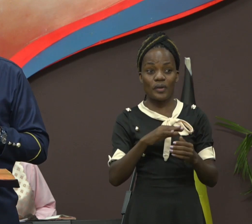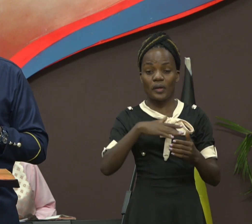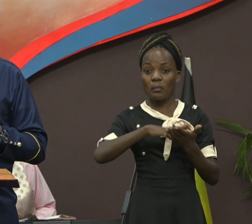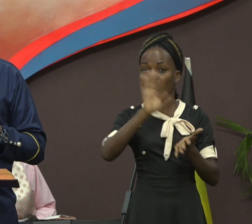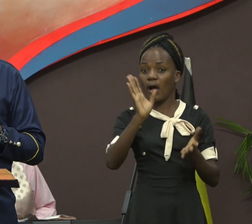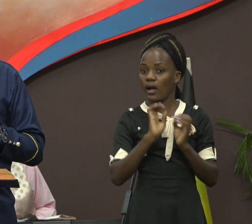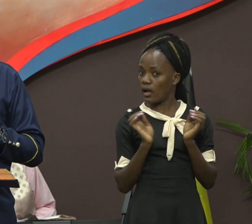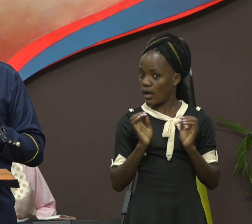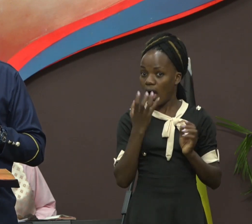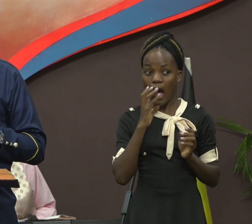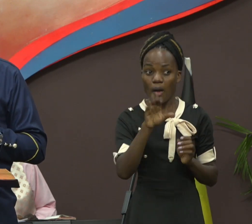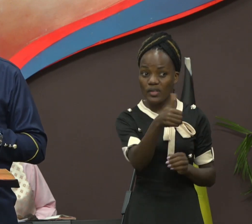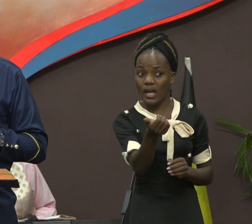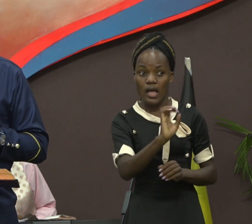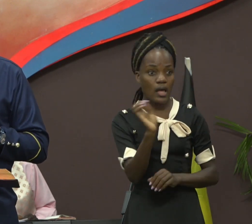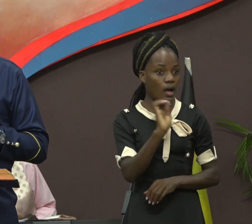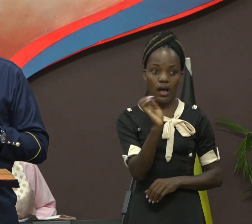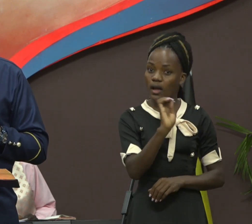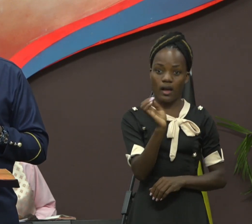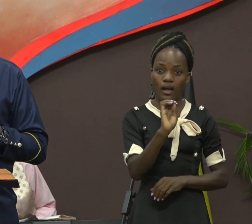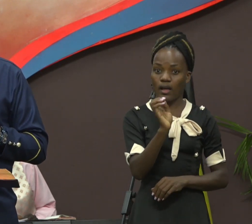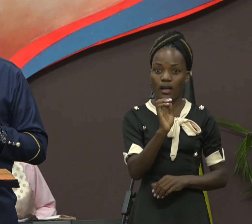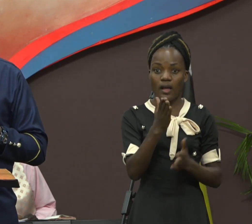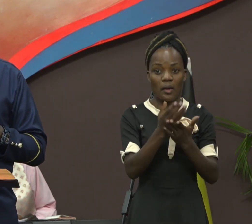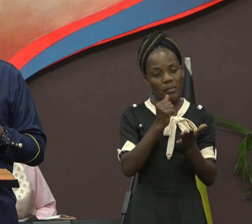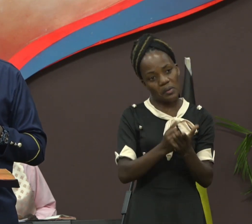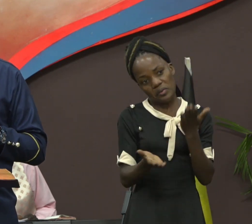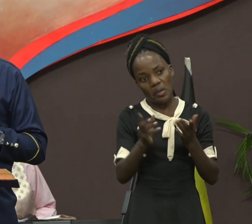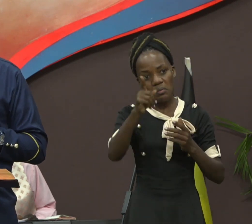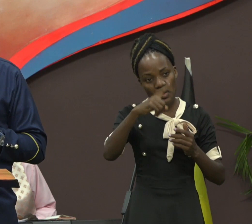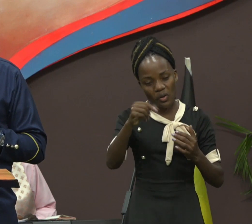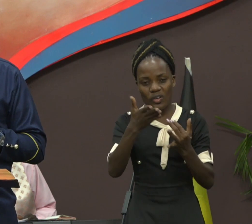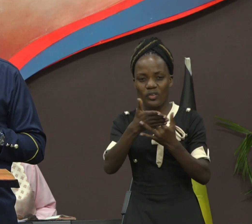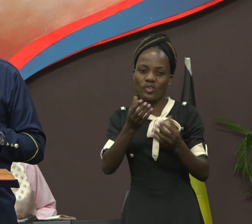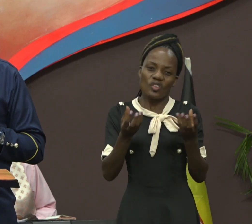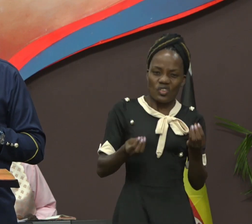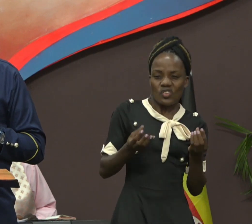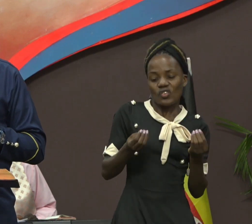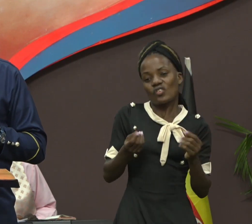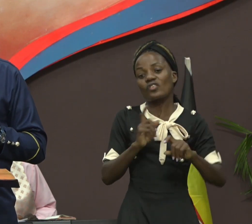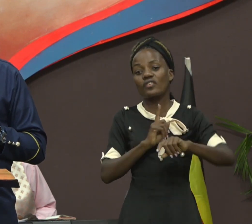a lot. Tovu mataina. You should not abuse who doesn't have. Your time